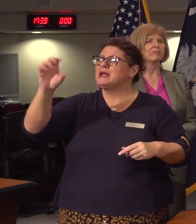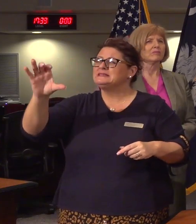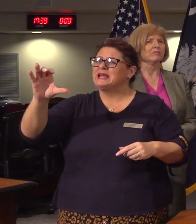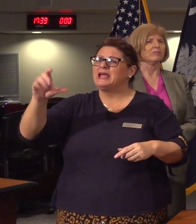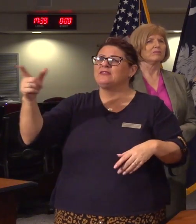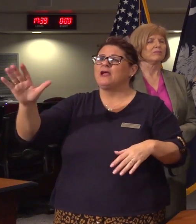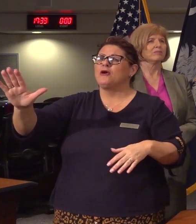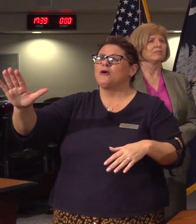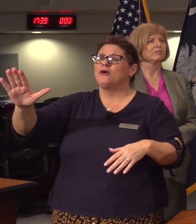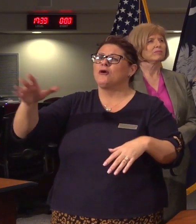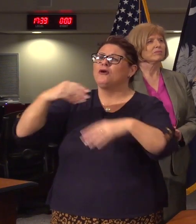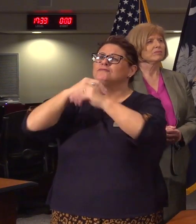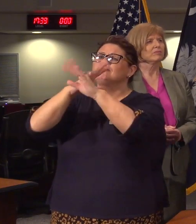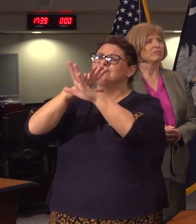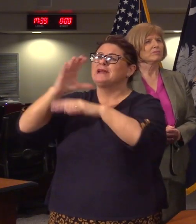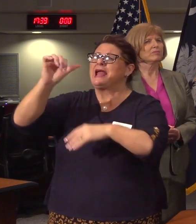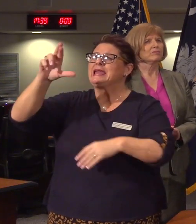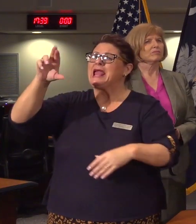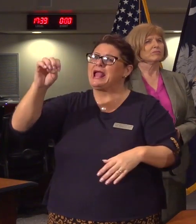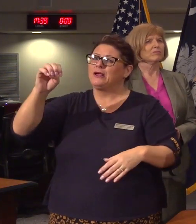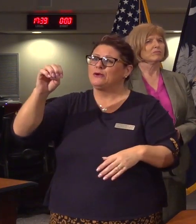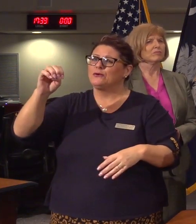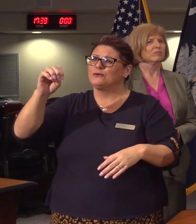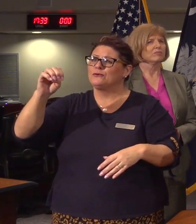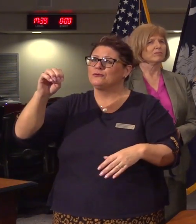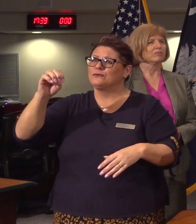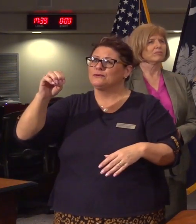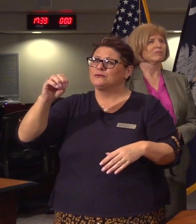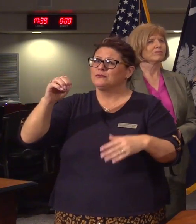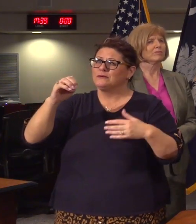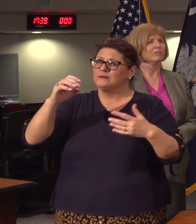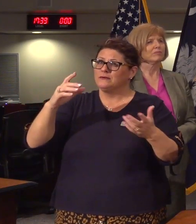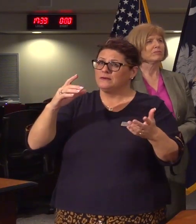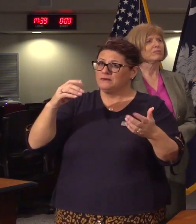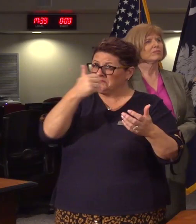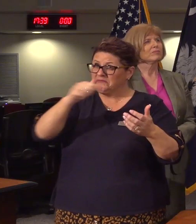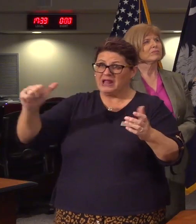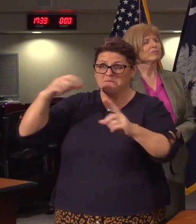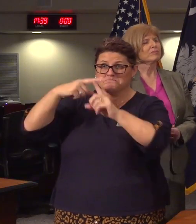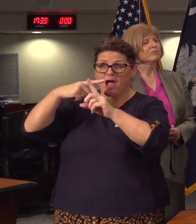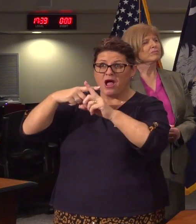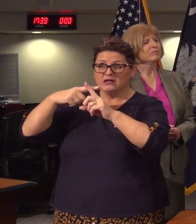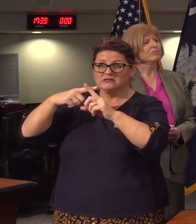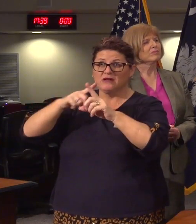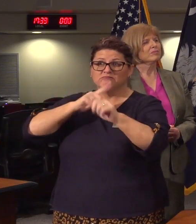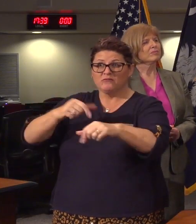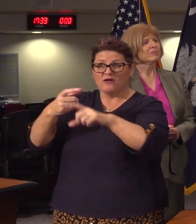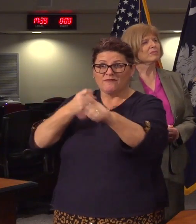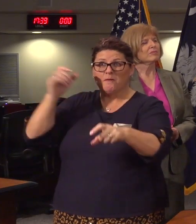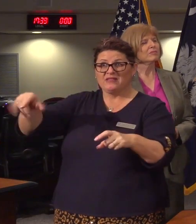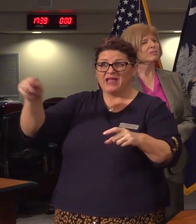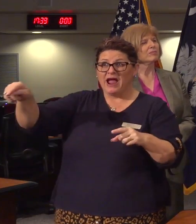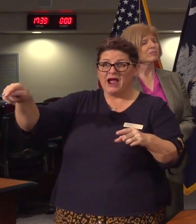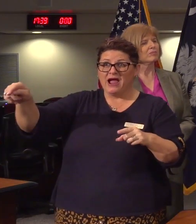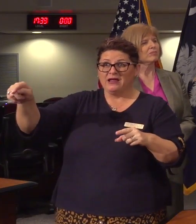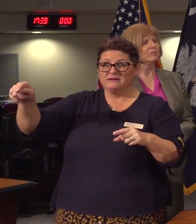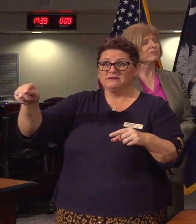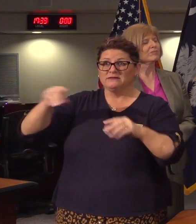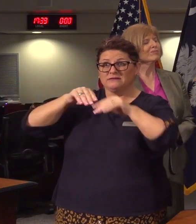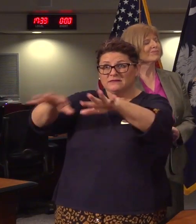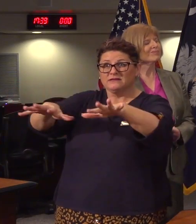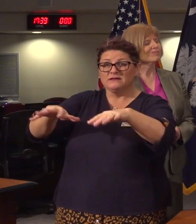care screening. Has that led to anything, any positive case, any correlations at all? The